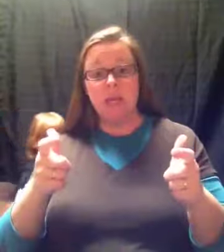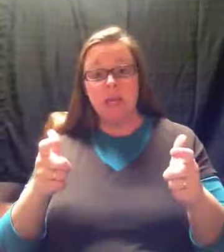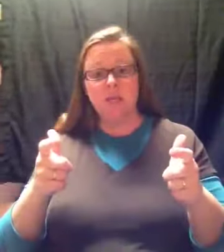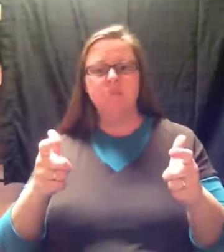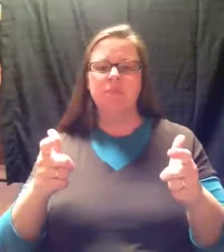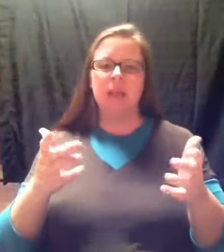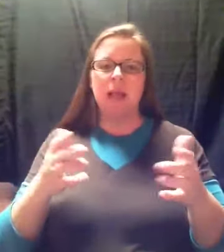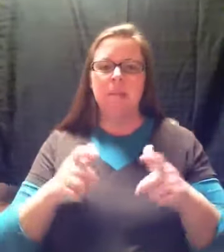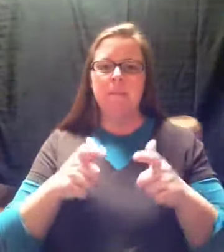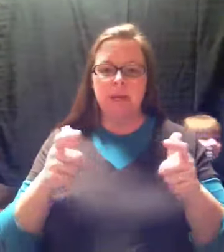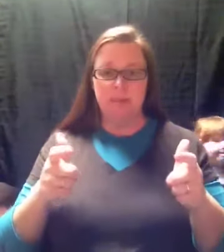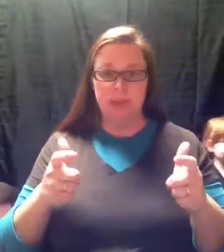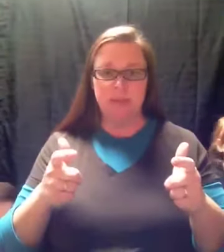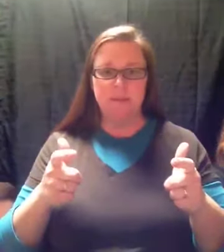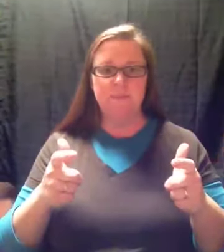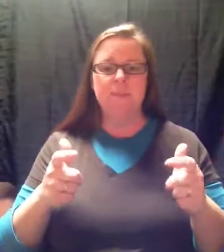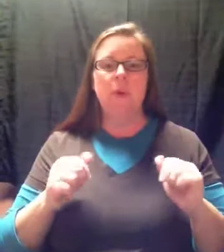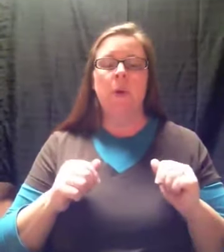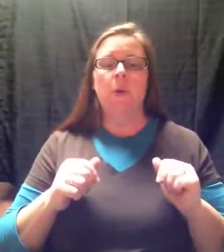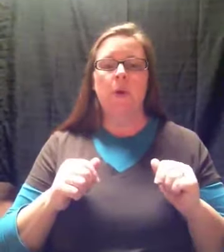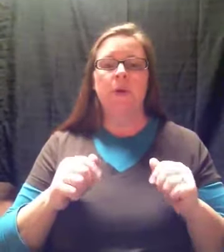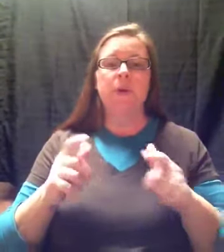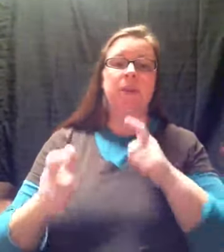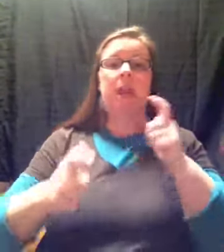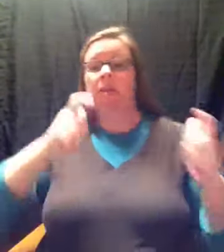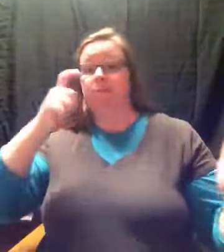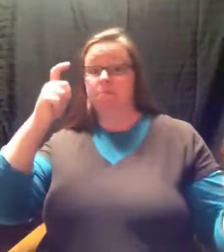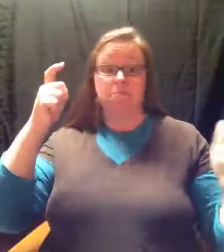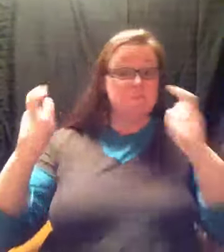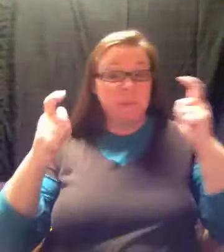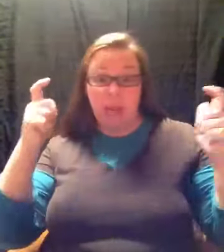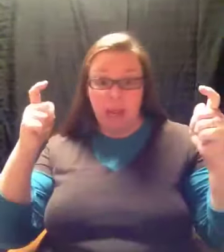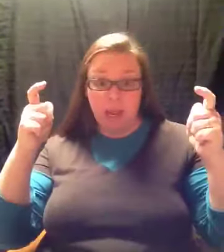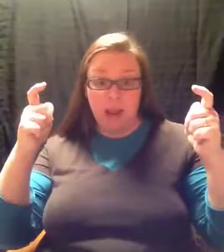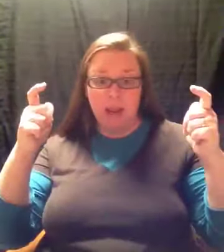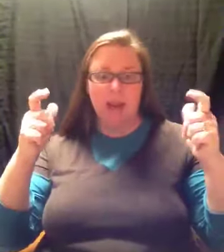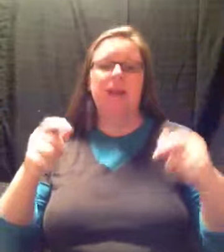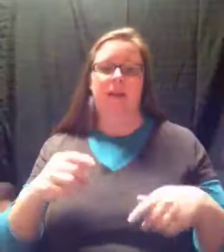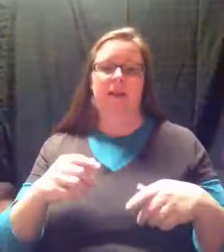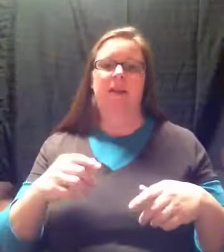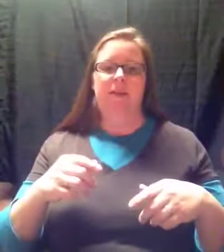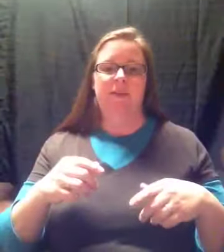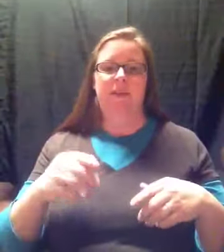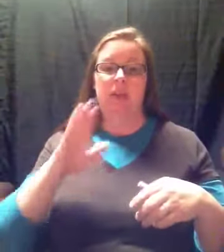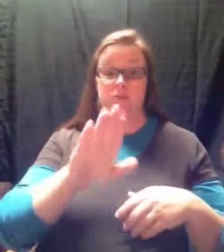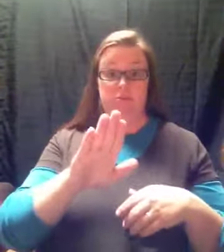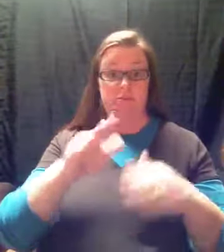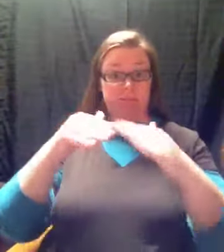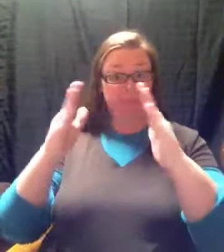big, like a medium big. Or you could say big and say.